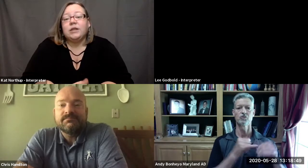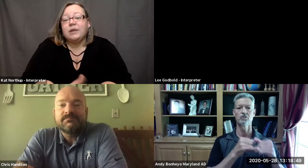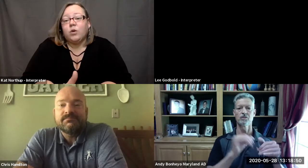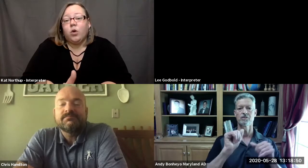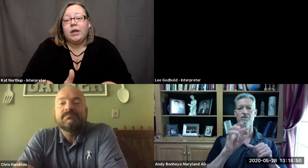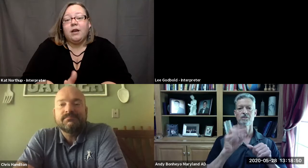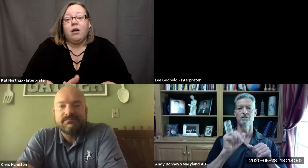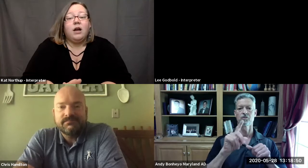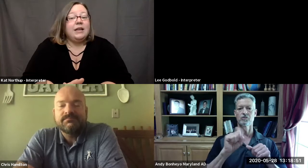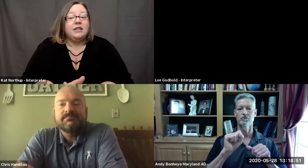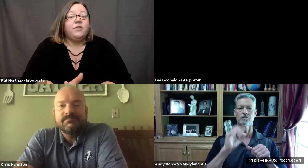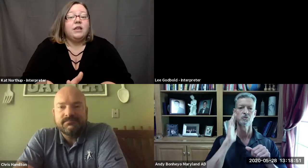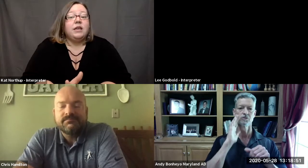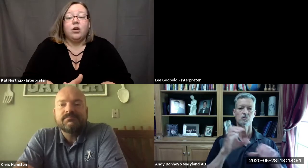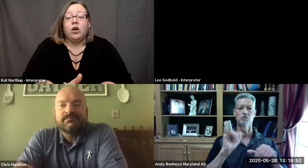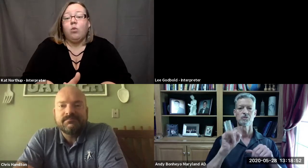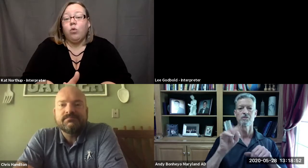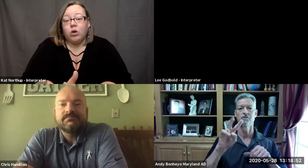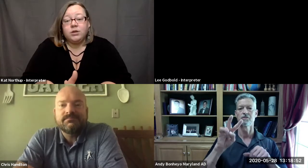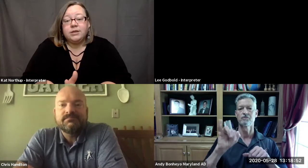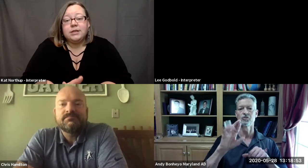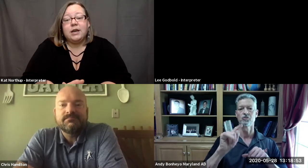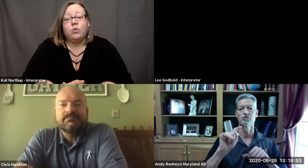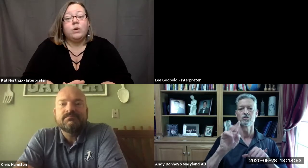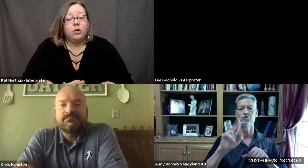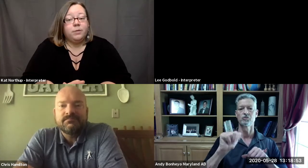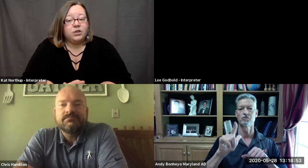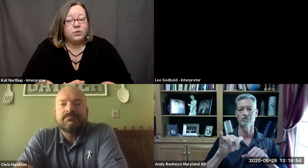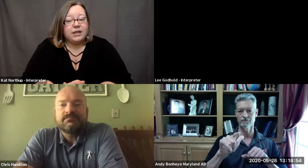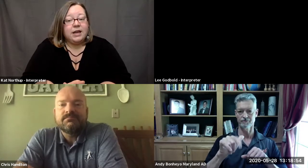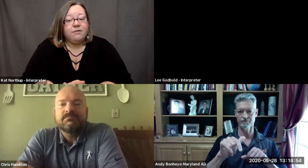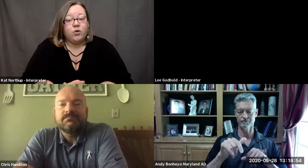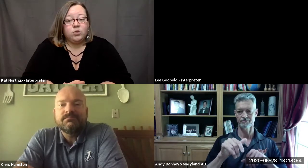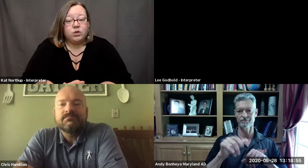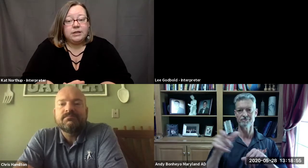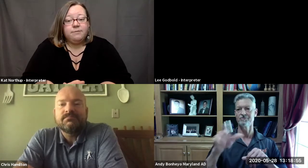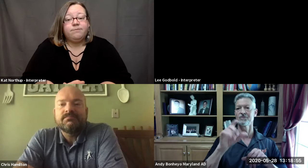Currently, we're working on end of the year awards, and we will be doing that virtually.